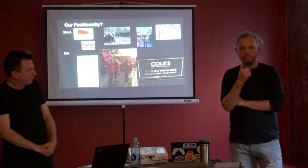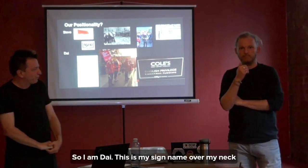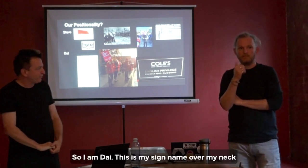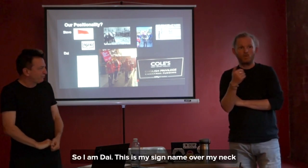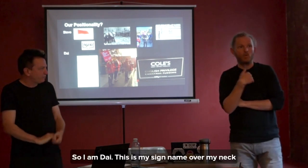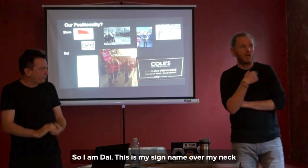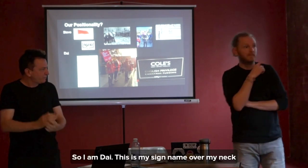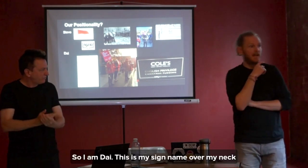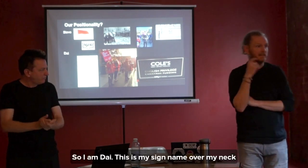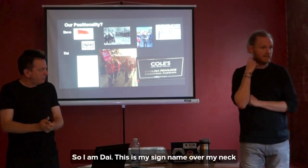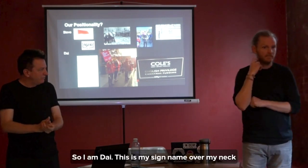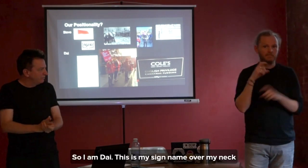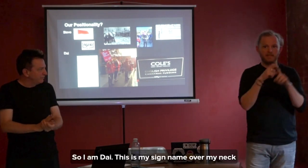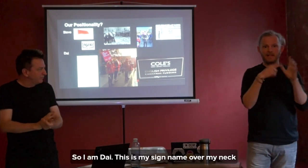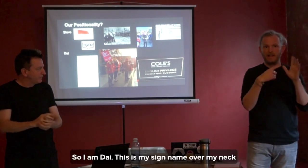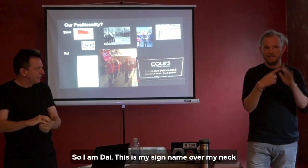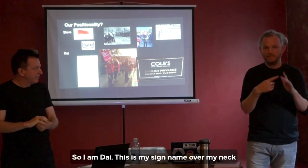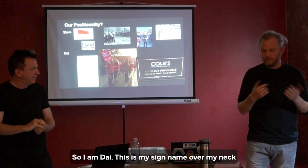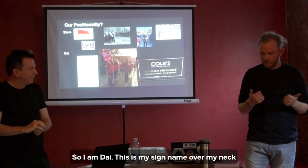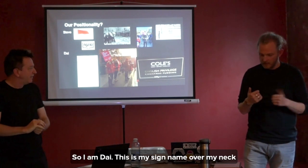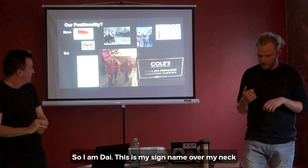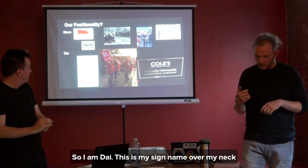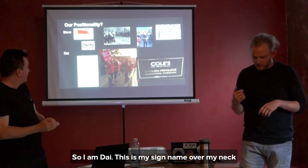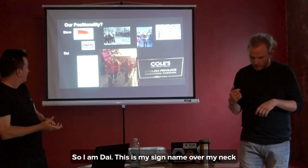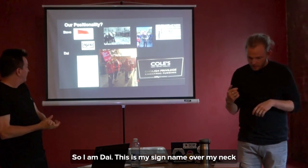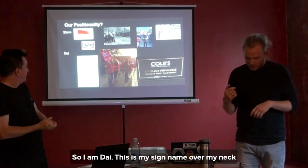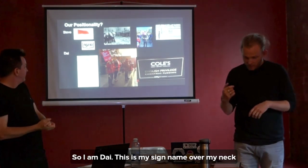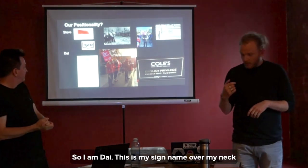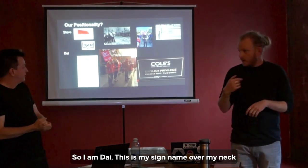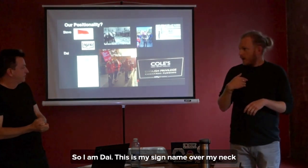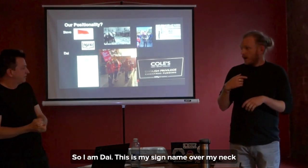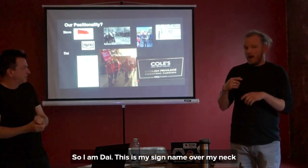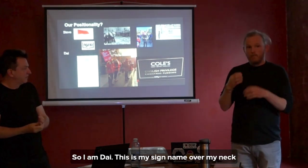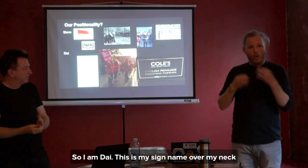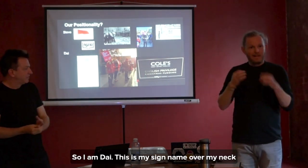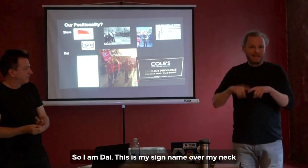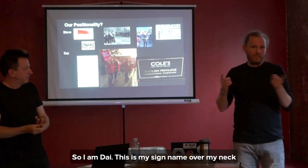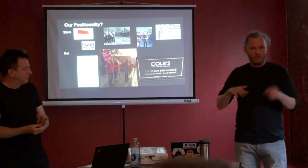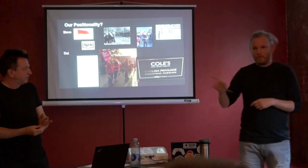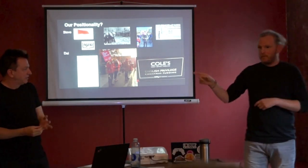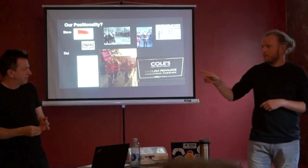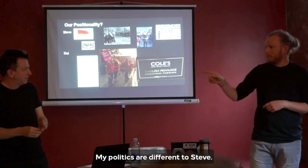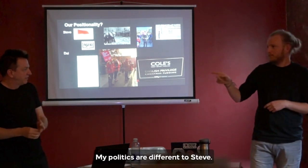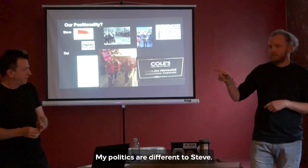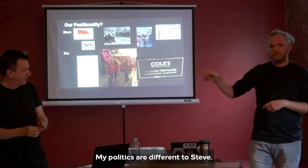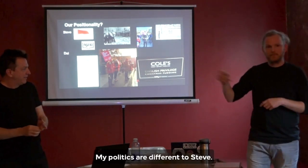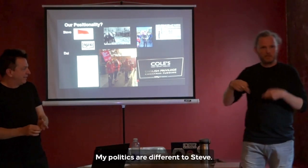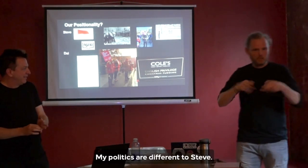you back to you. Great, so I'm Darwin. This is my sign name of my neck. My politics are different